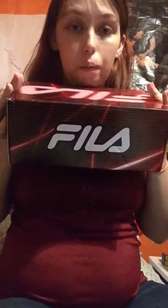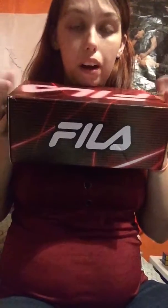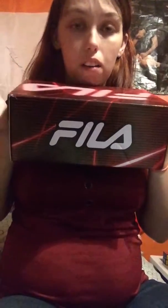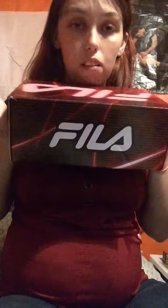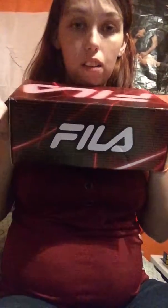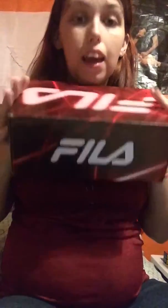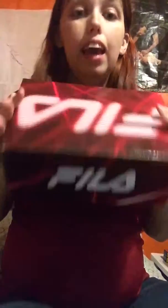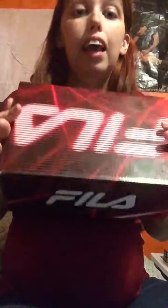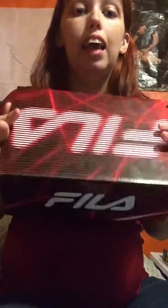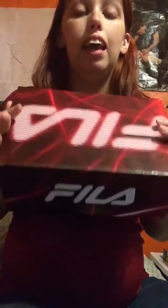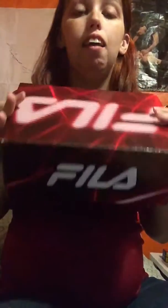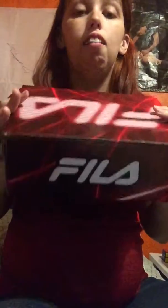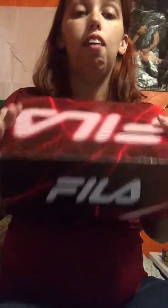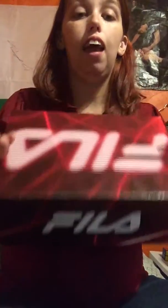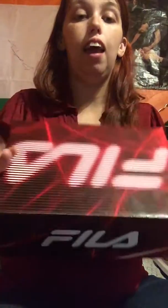box is a,